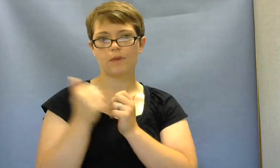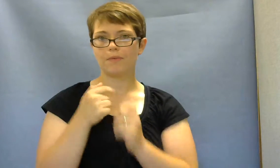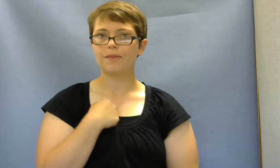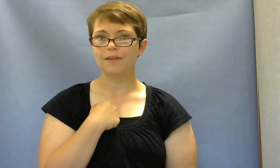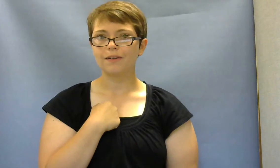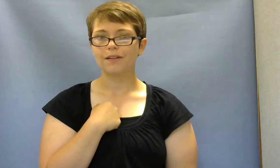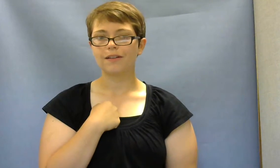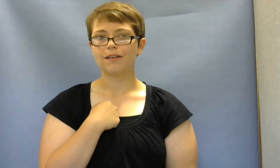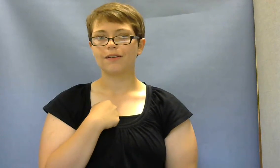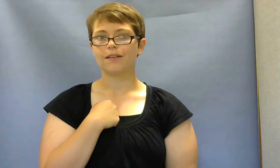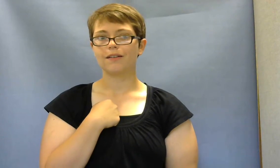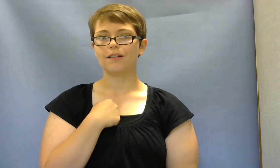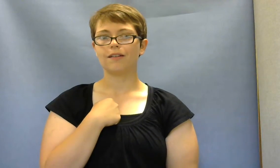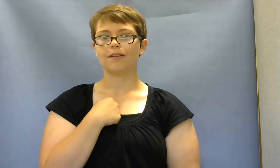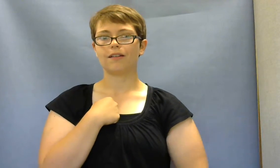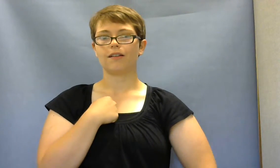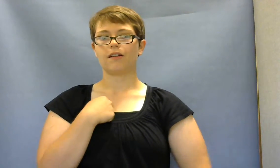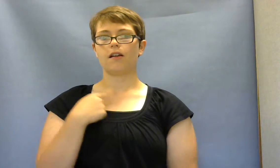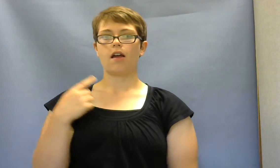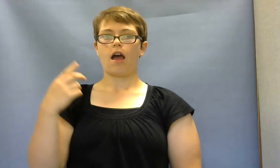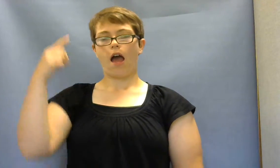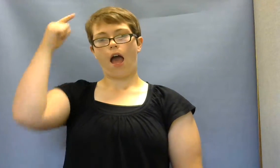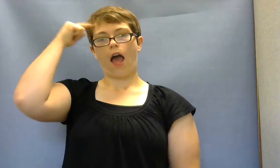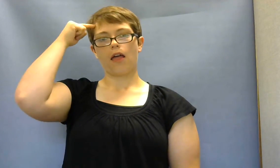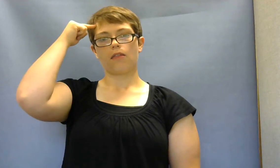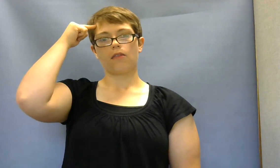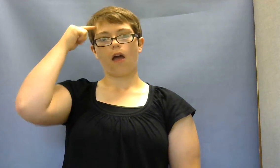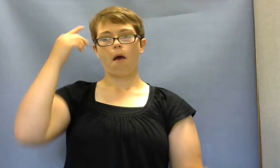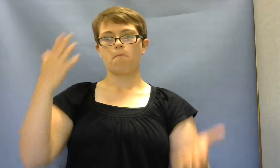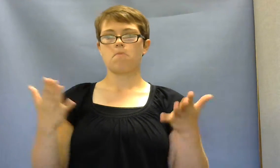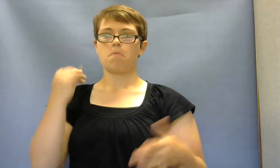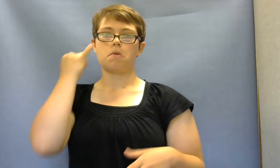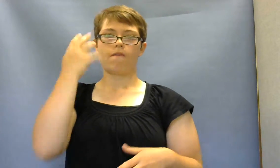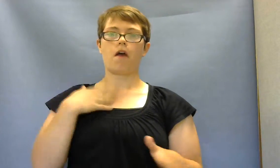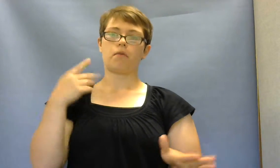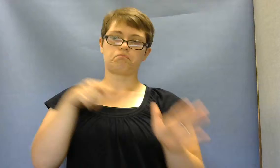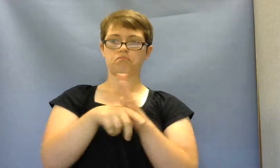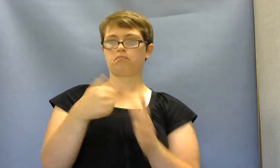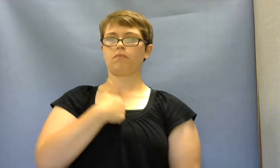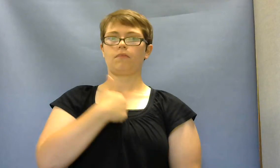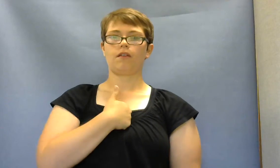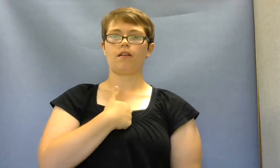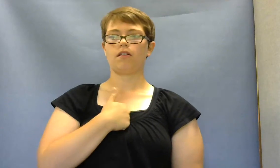committing suicide, I would leave a greater burden for my parents than they already had. So there was one thing less